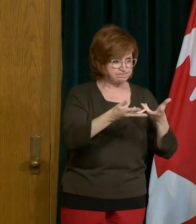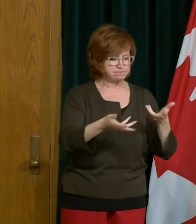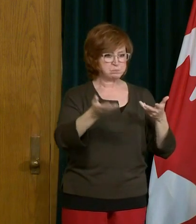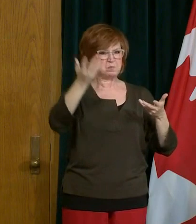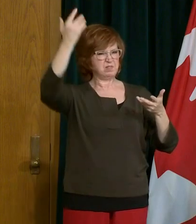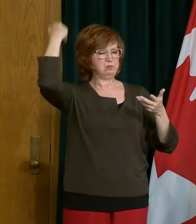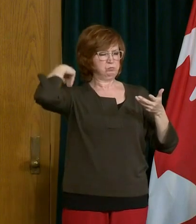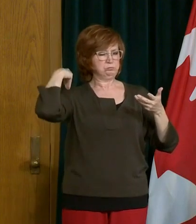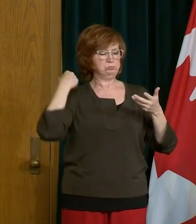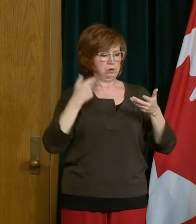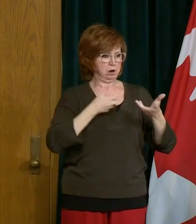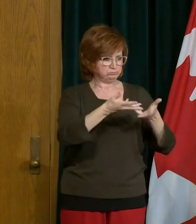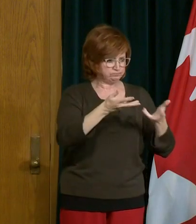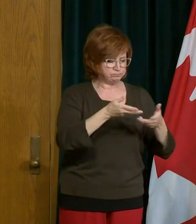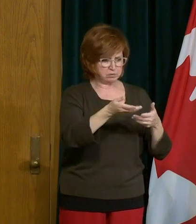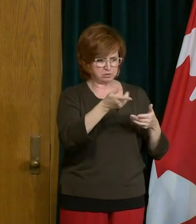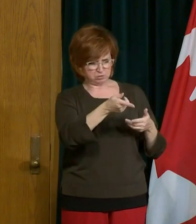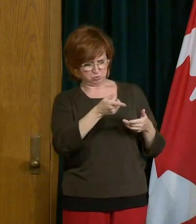to offer